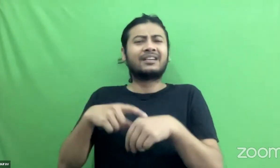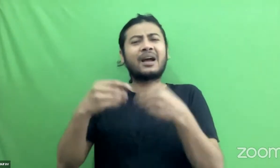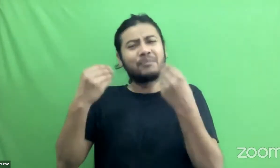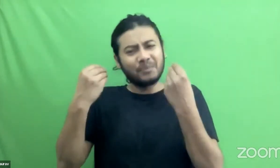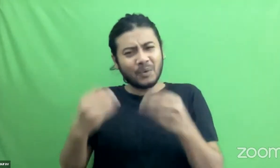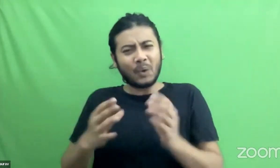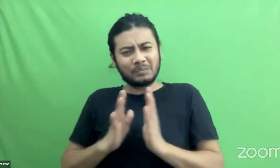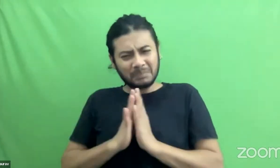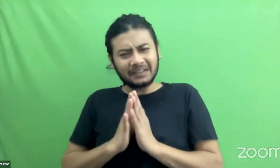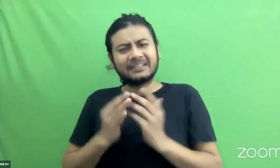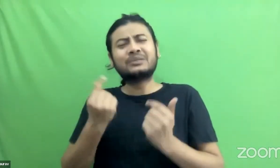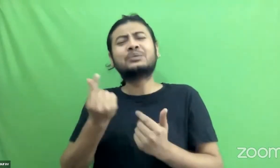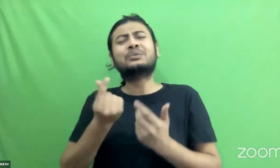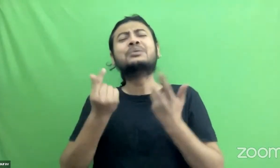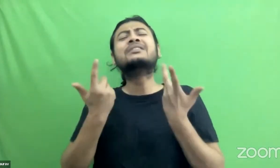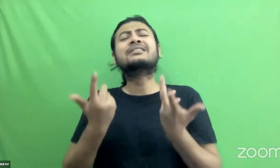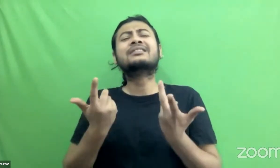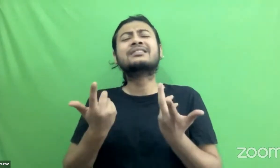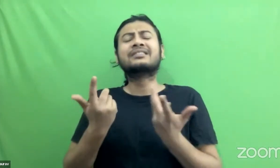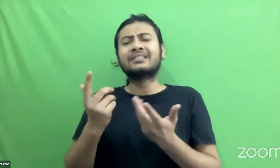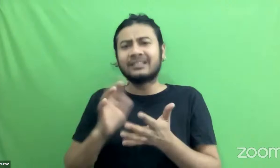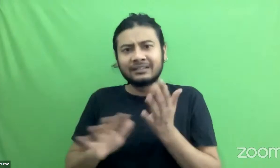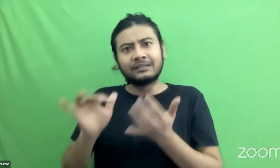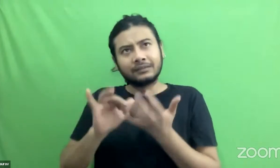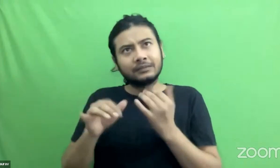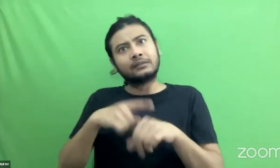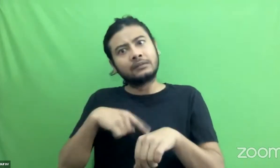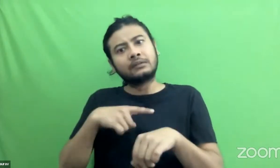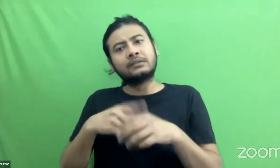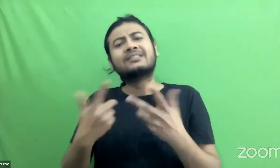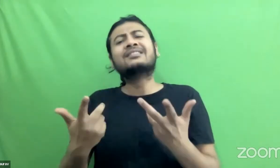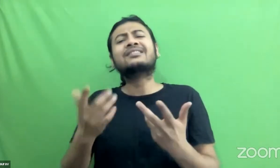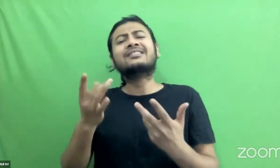waste, because Krishna is keeping a record of all those things.